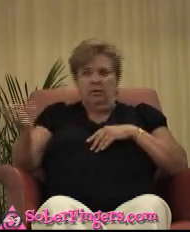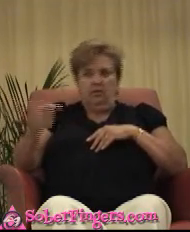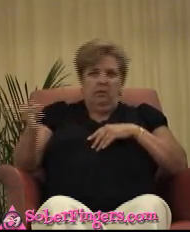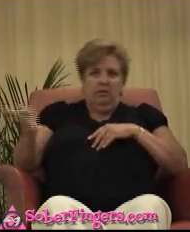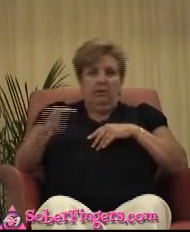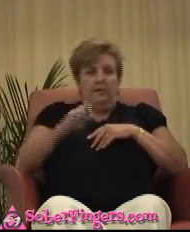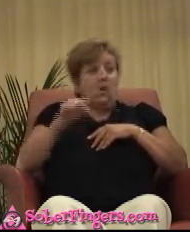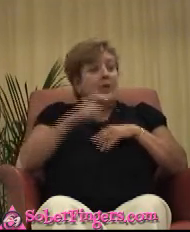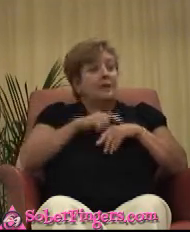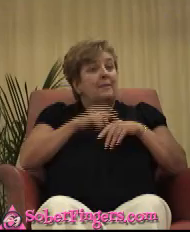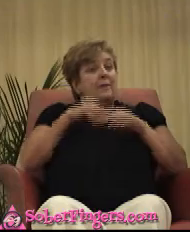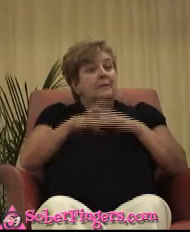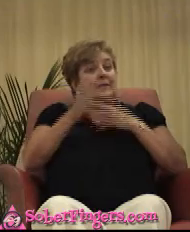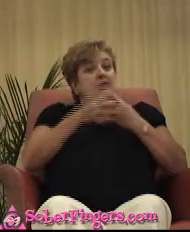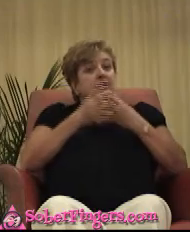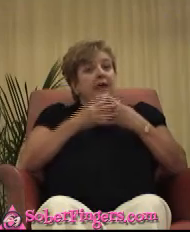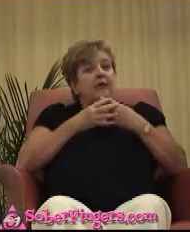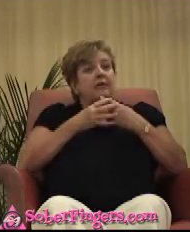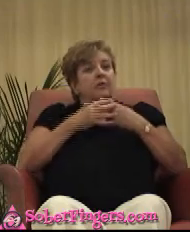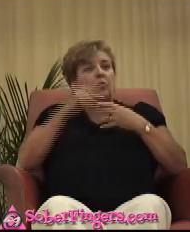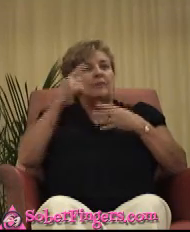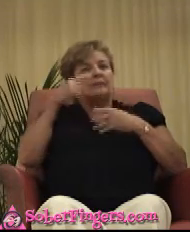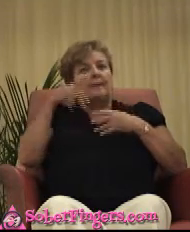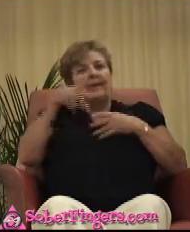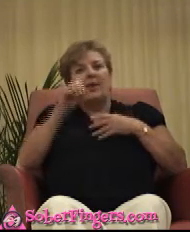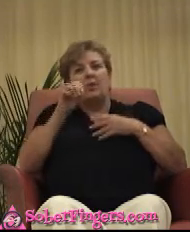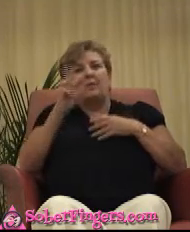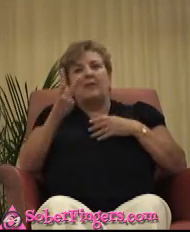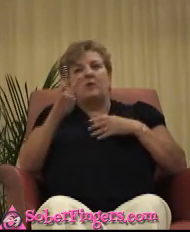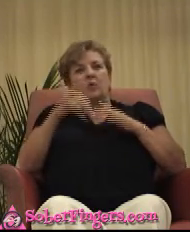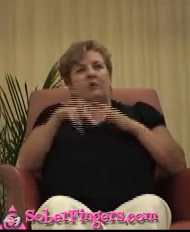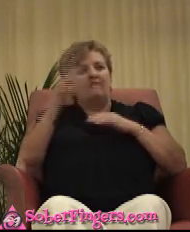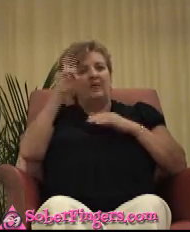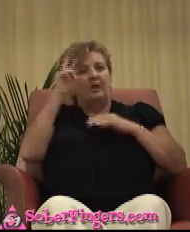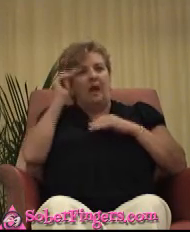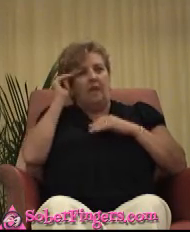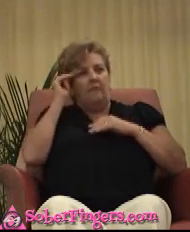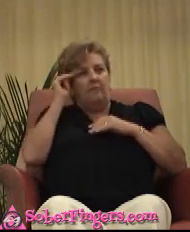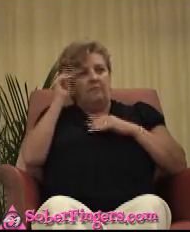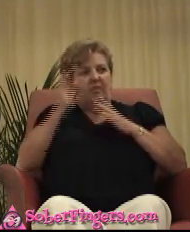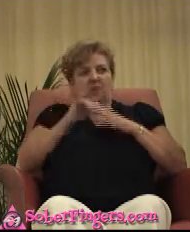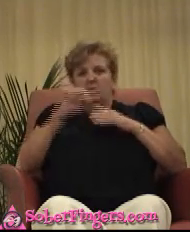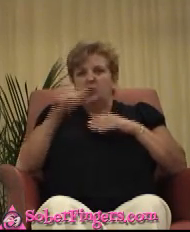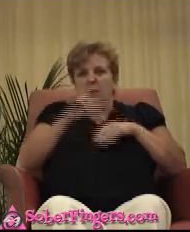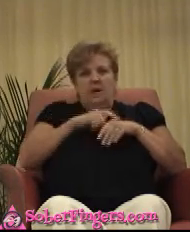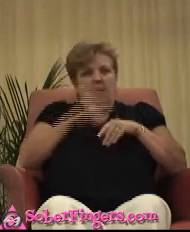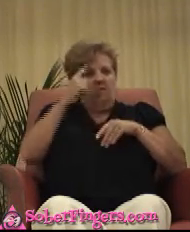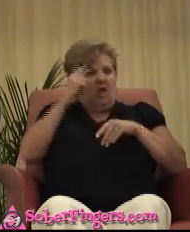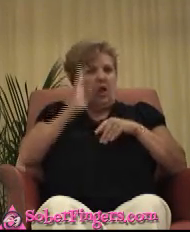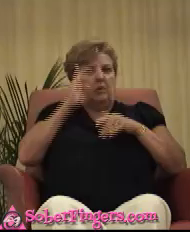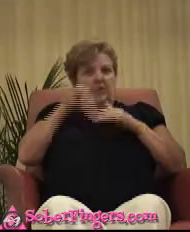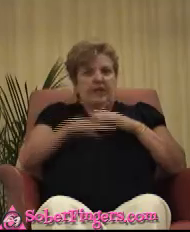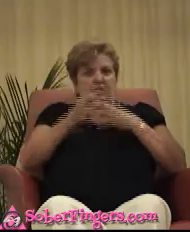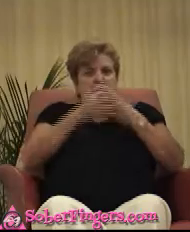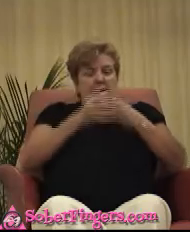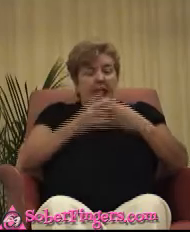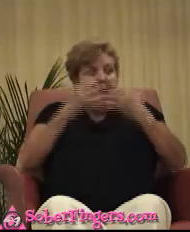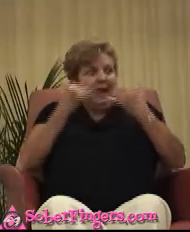going to be in jail was a POW in Vietnam. That was the only way that I would ever end up in a jail. And now I'm looking at jail time, and it